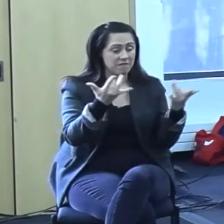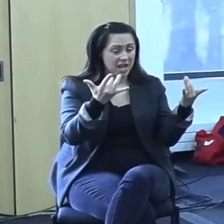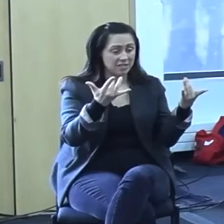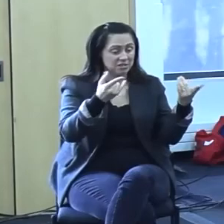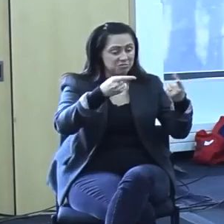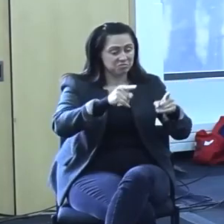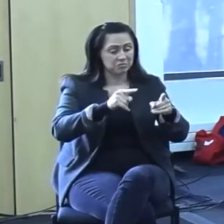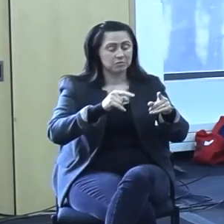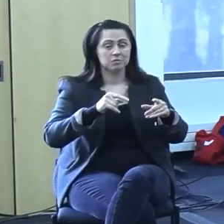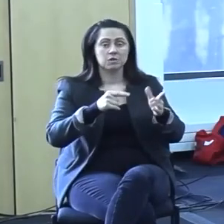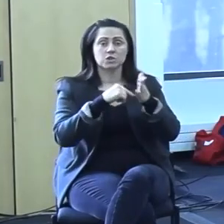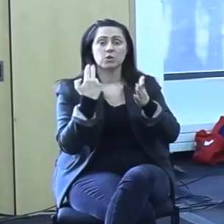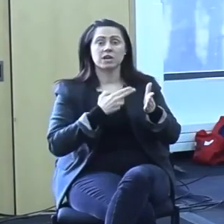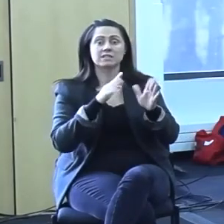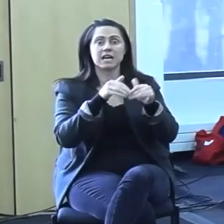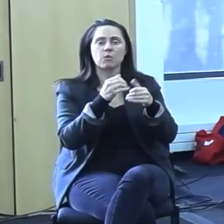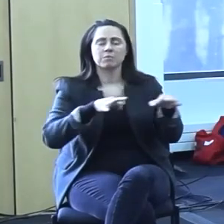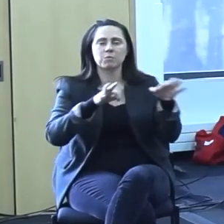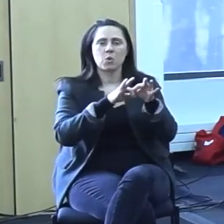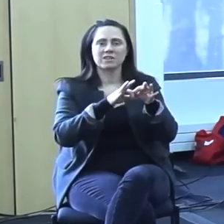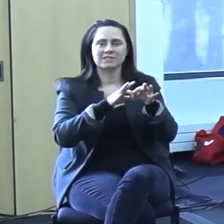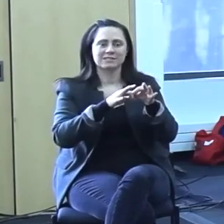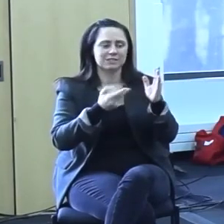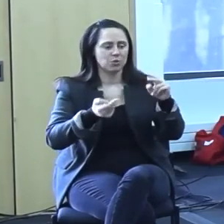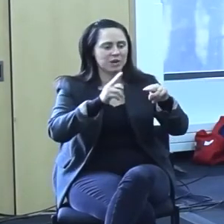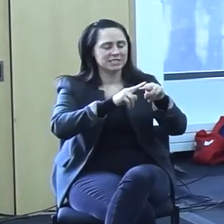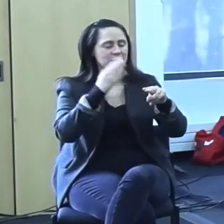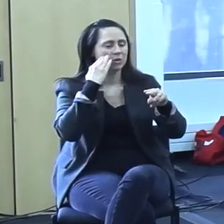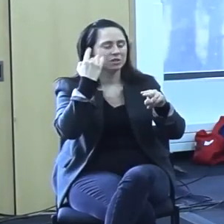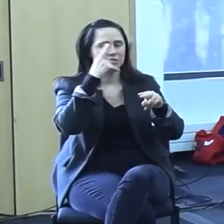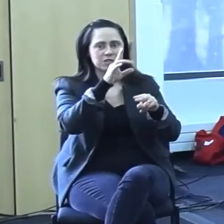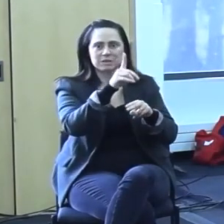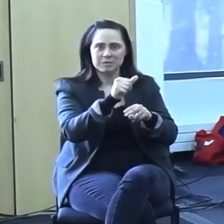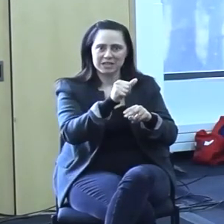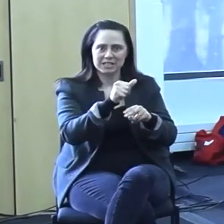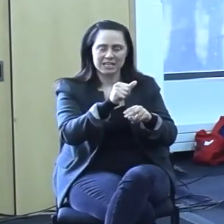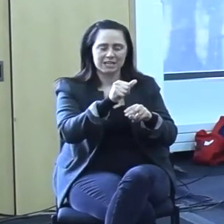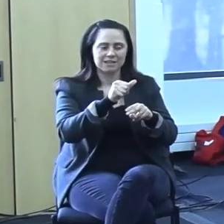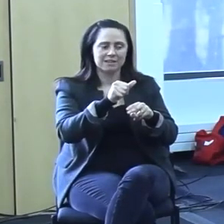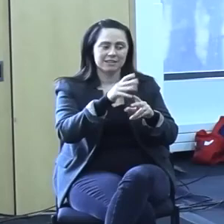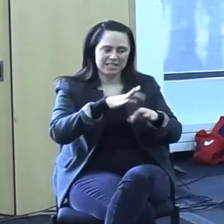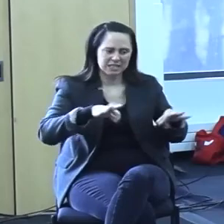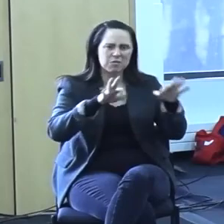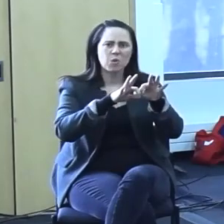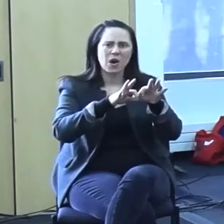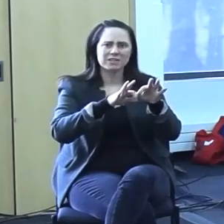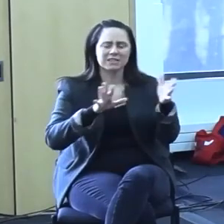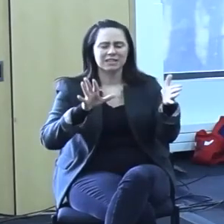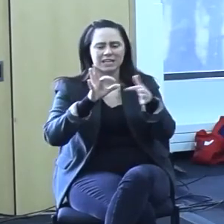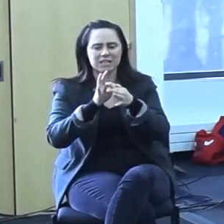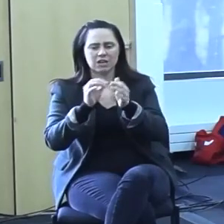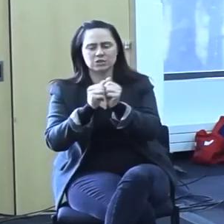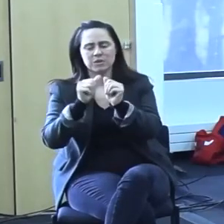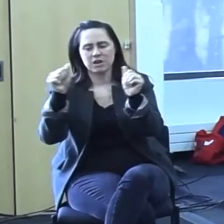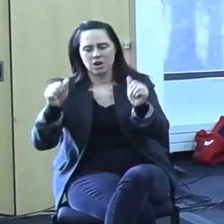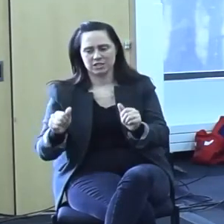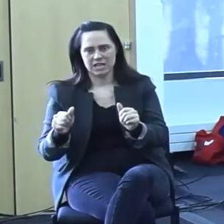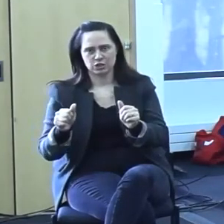how important raising awareness for disability is in conjunction with architecture and much more we have seen.